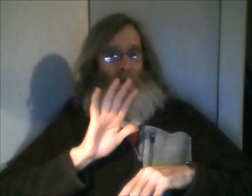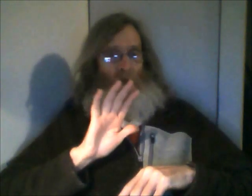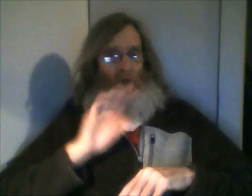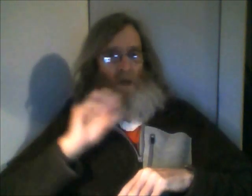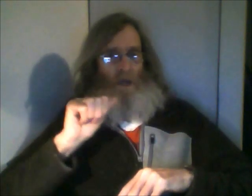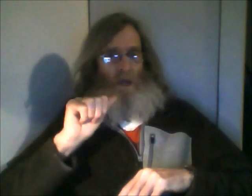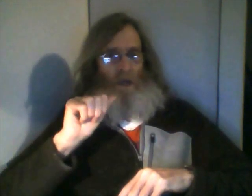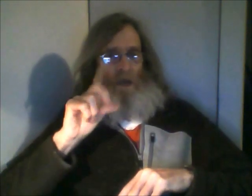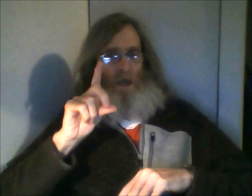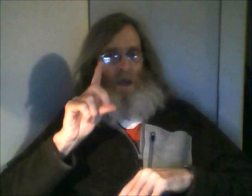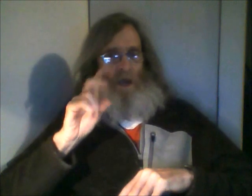Lighting the path.